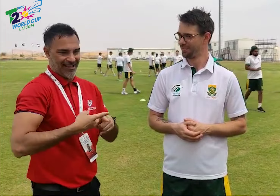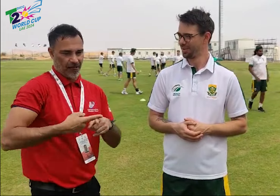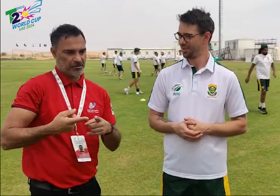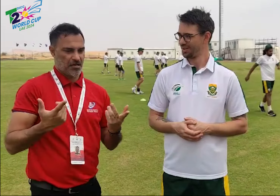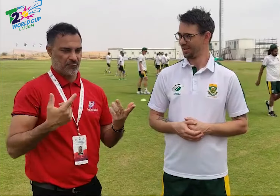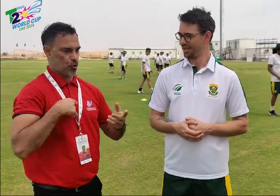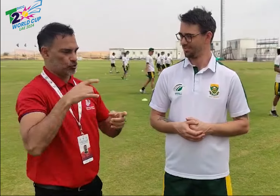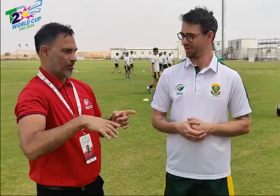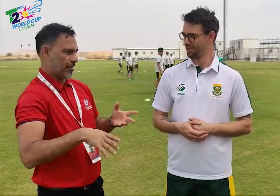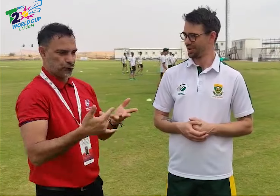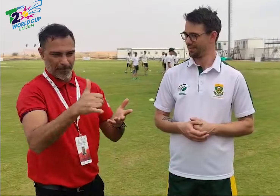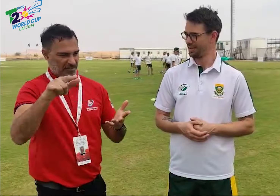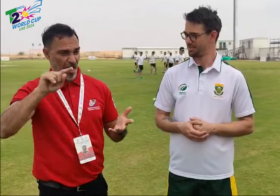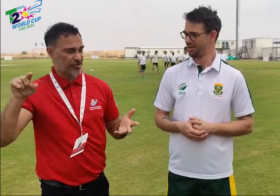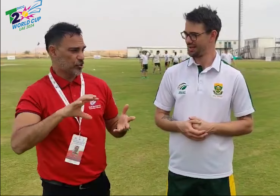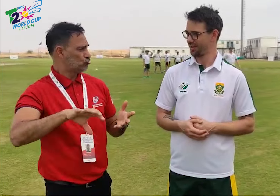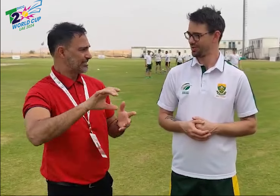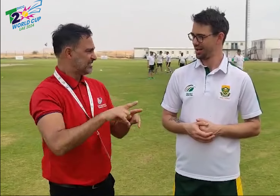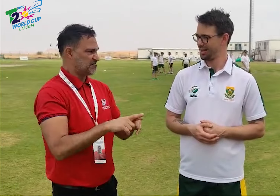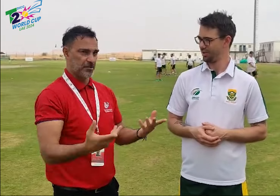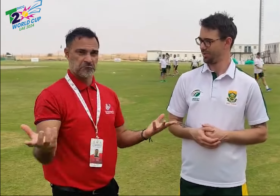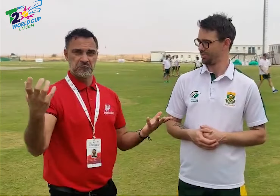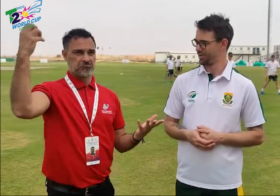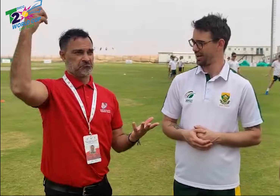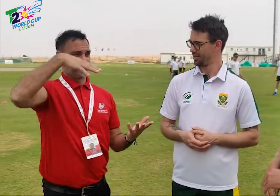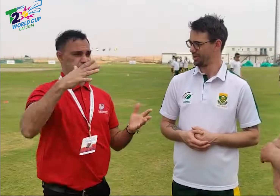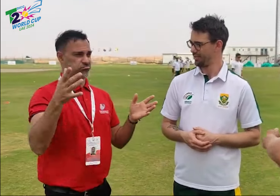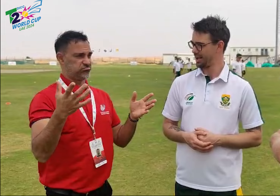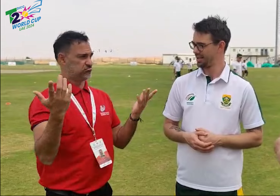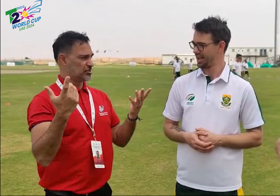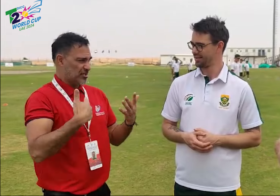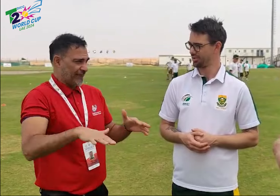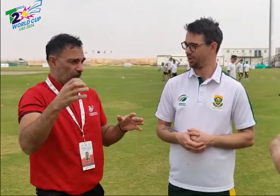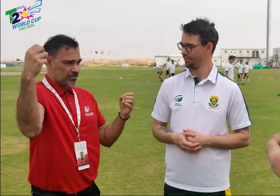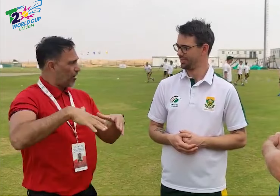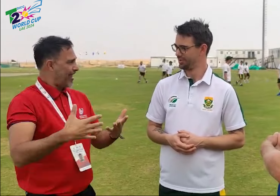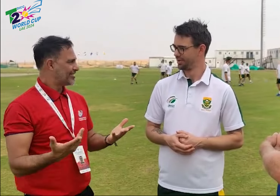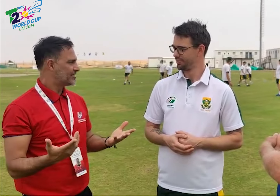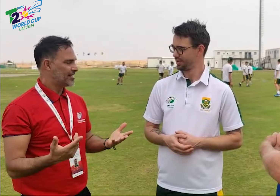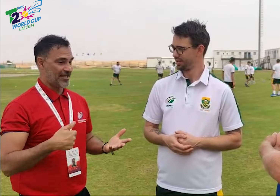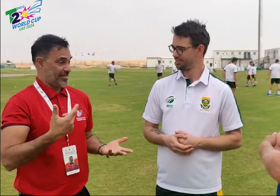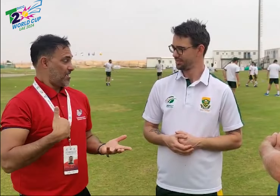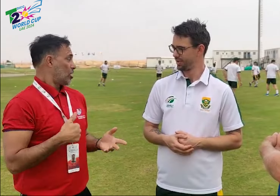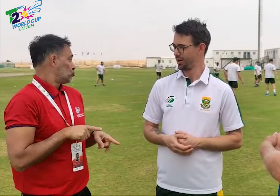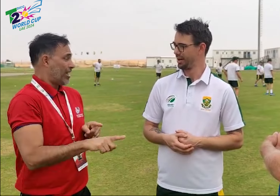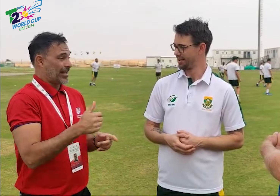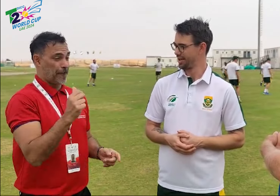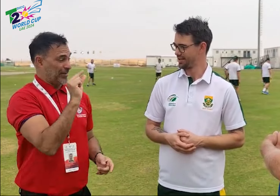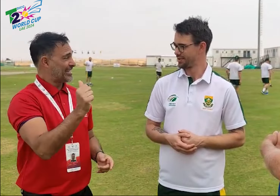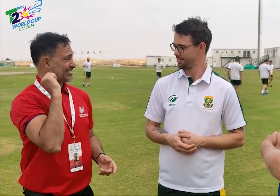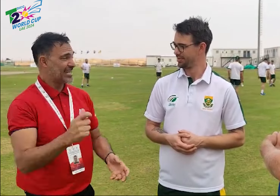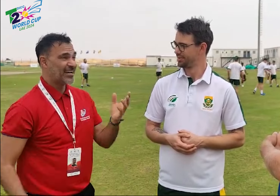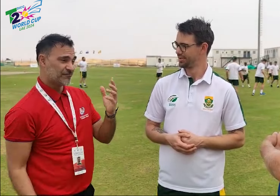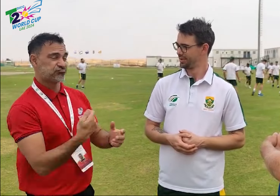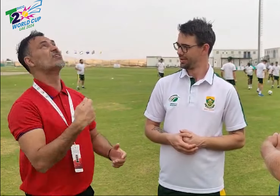home. You know, when you don't have the experience like Australia or Sri Lanka, where they play under lights a lot more often. Or they don't play under